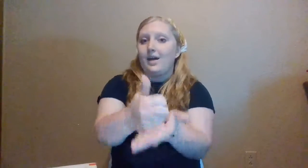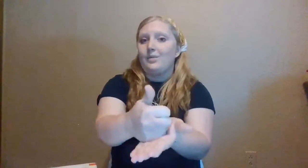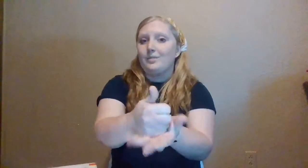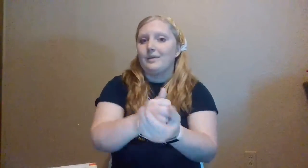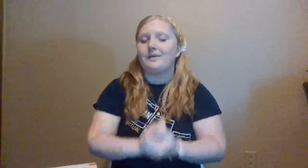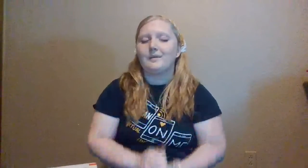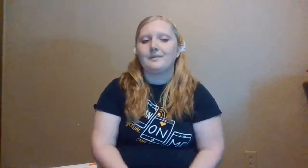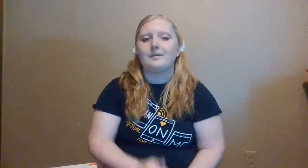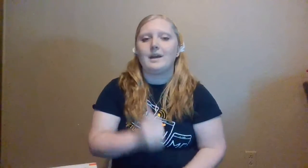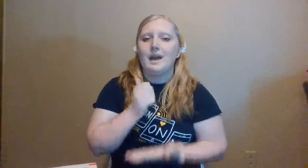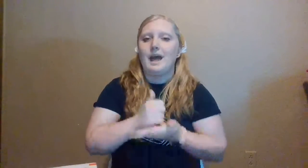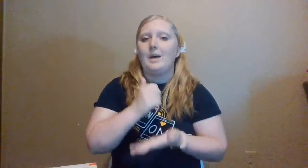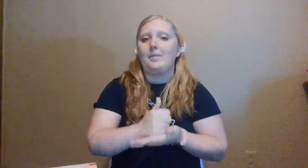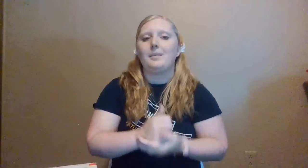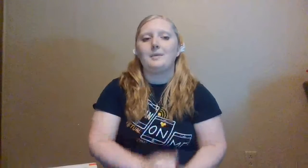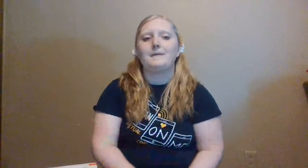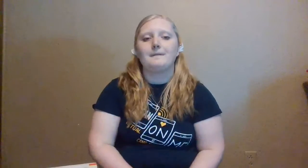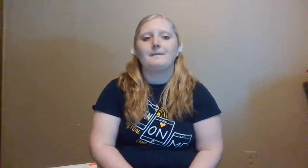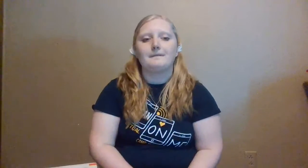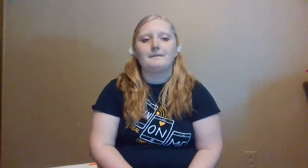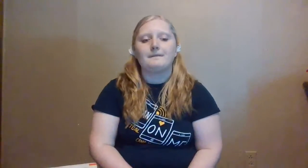help, help.